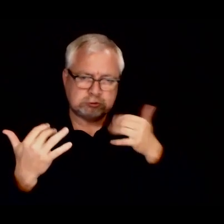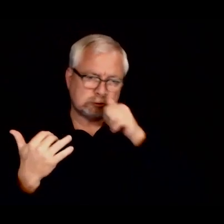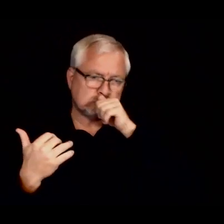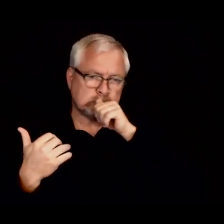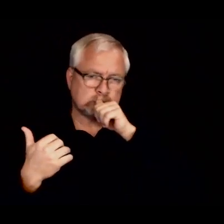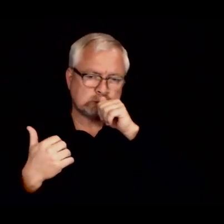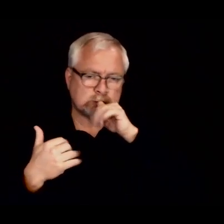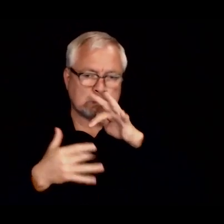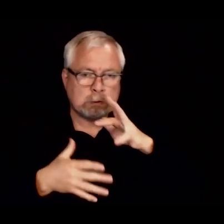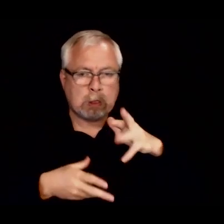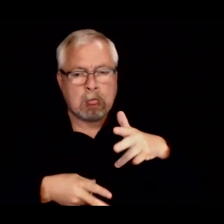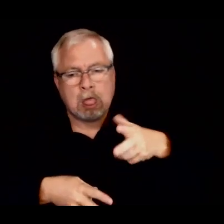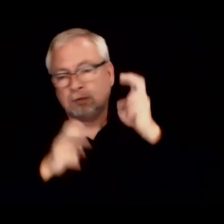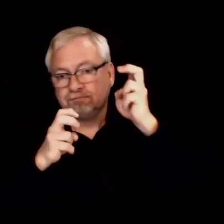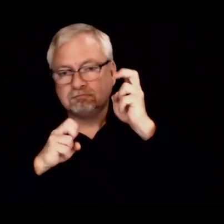hospital?